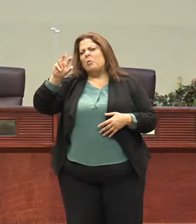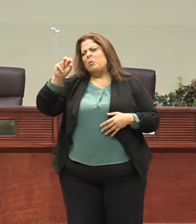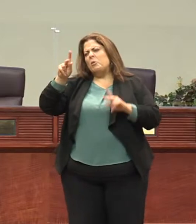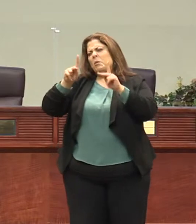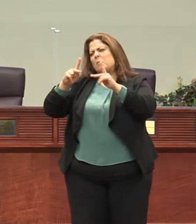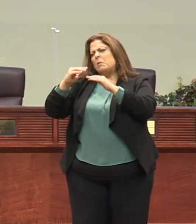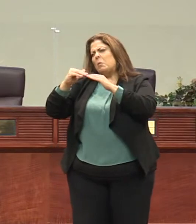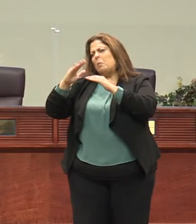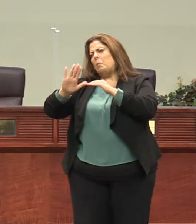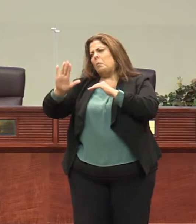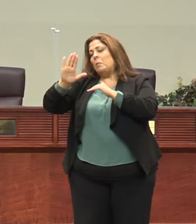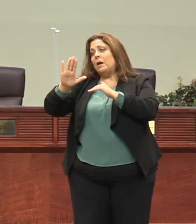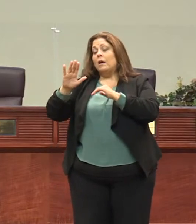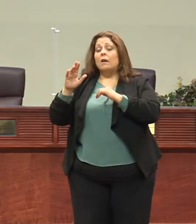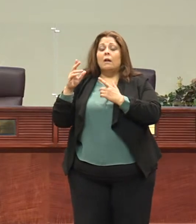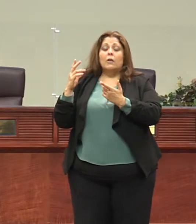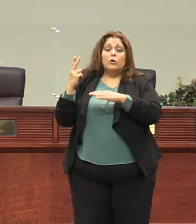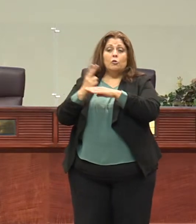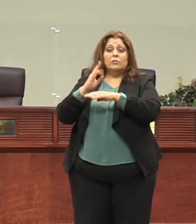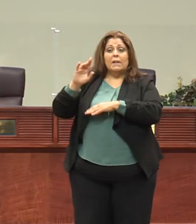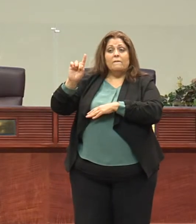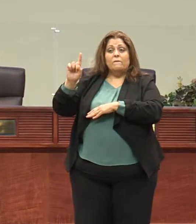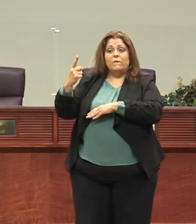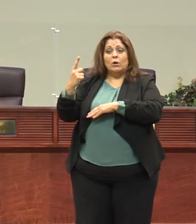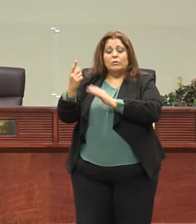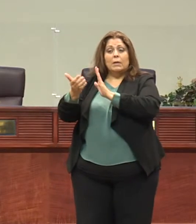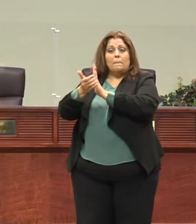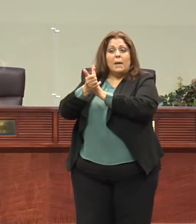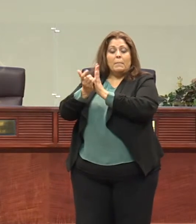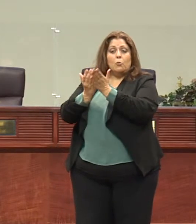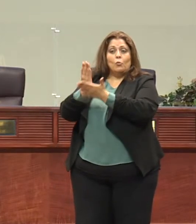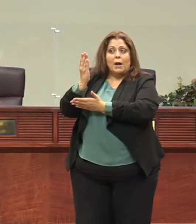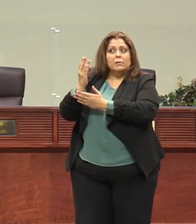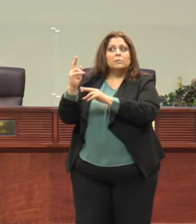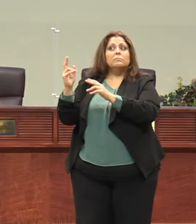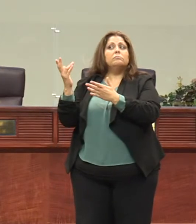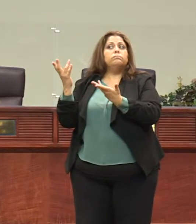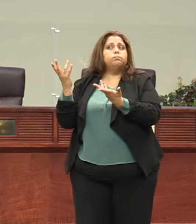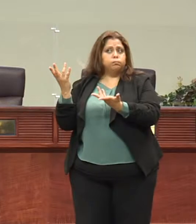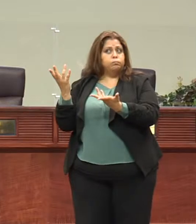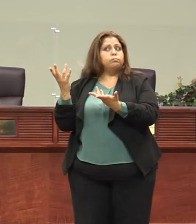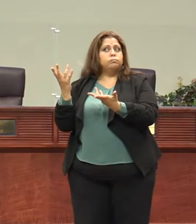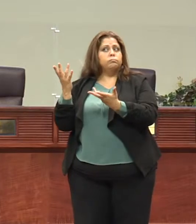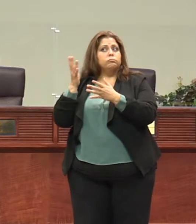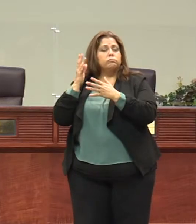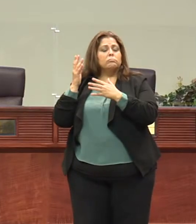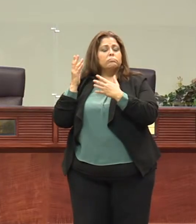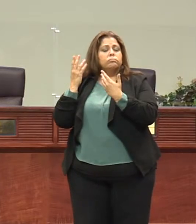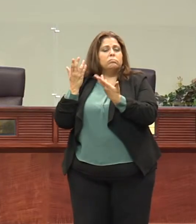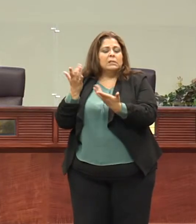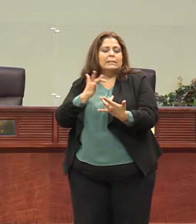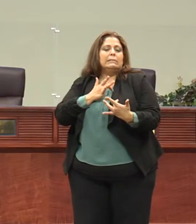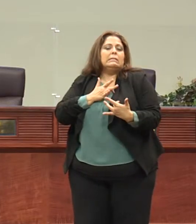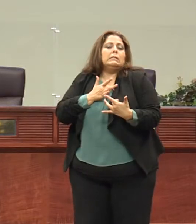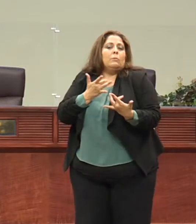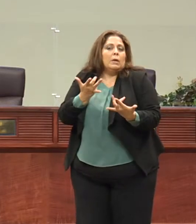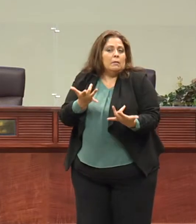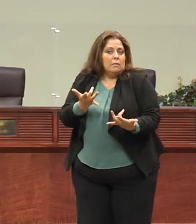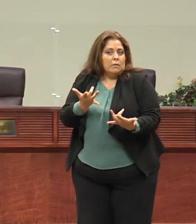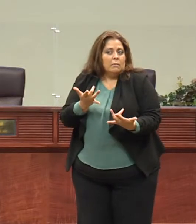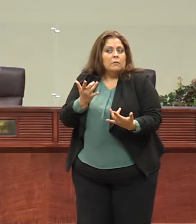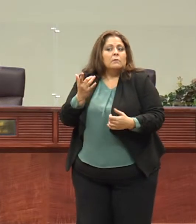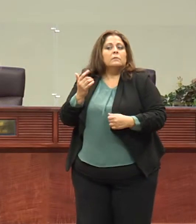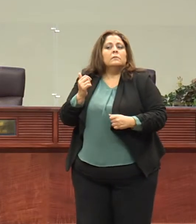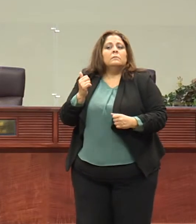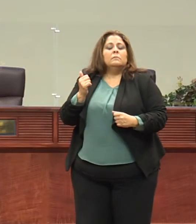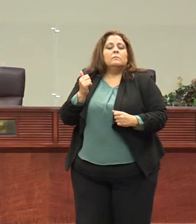are exercising their First Amendment right. They typically are taking the